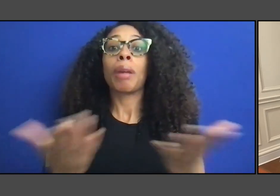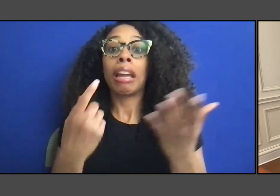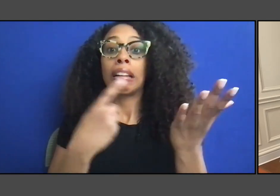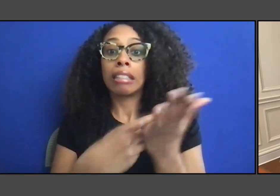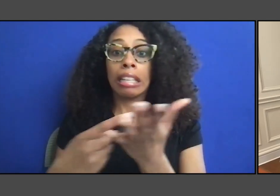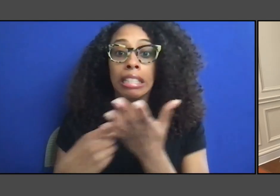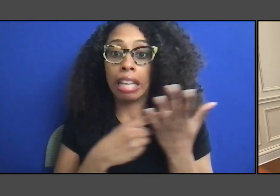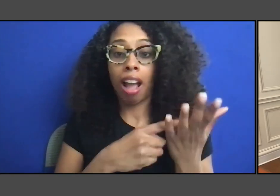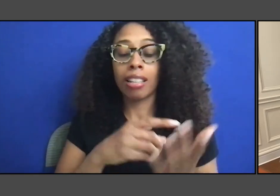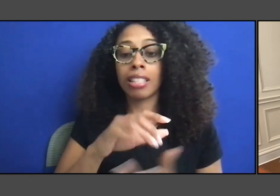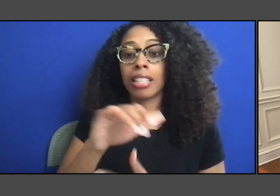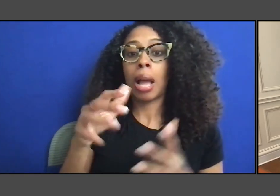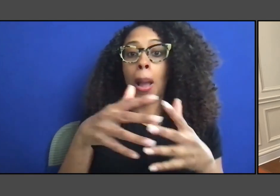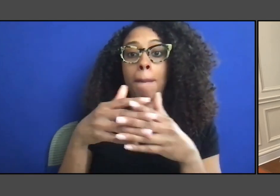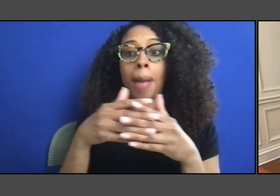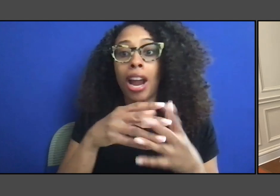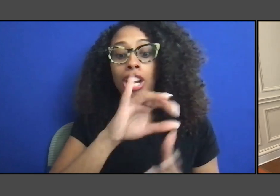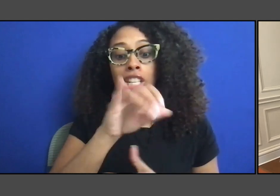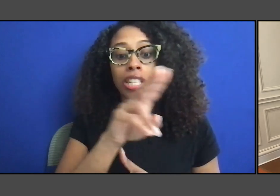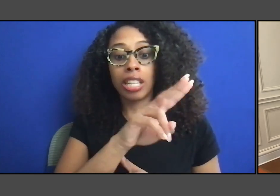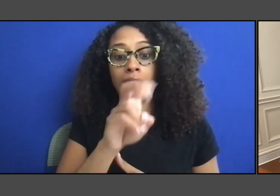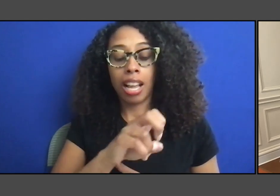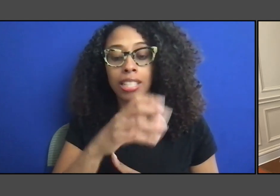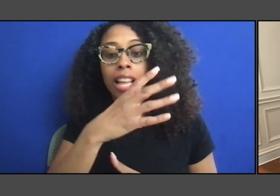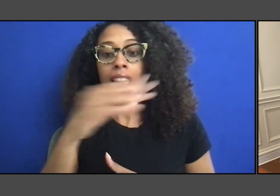jazz and American culture is our